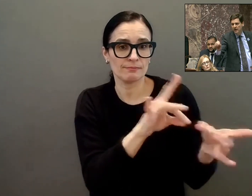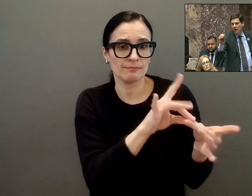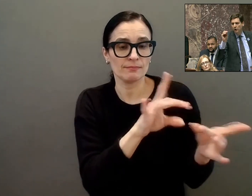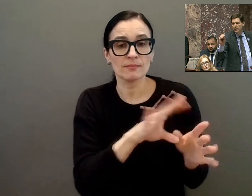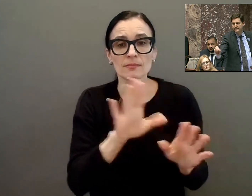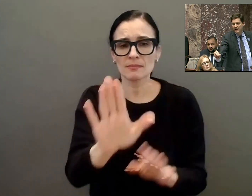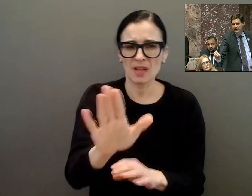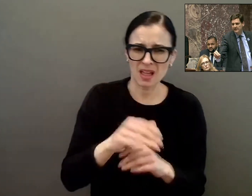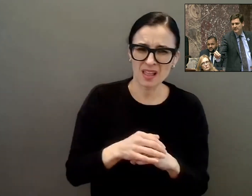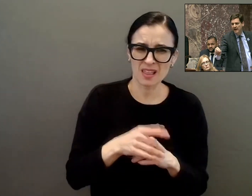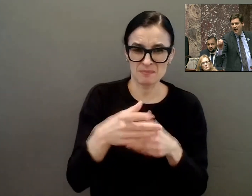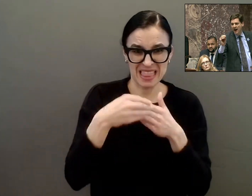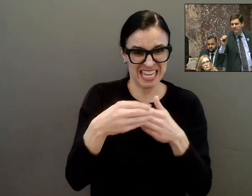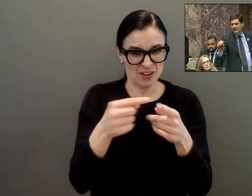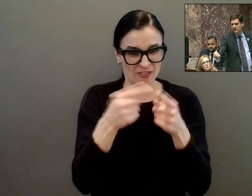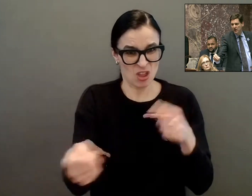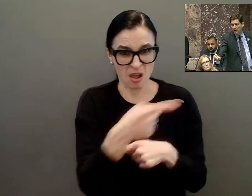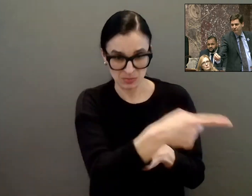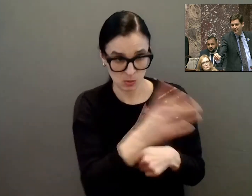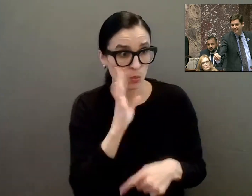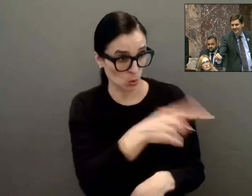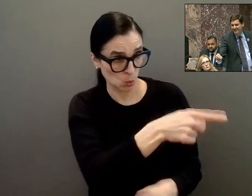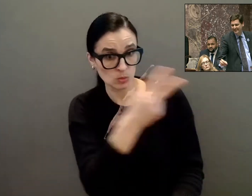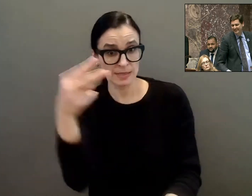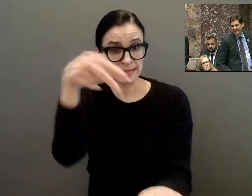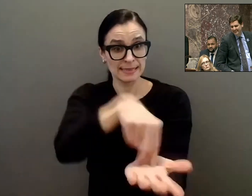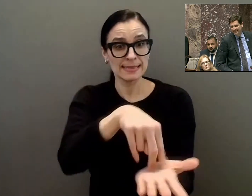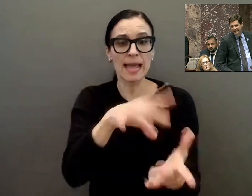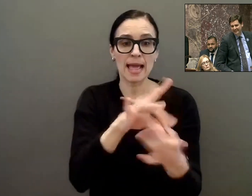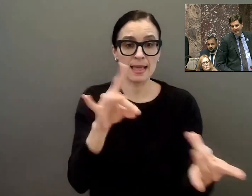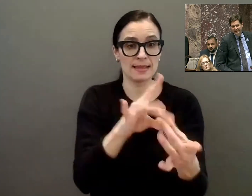denounce her attendance at this conference?